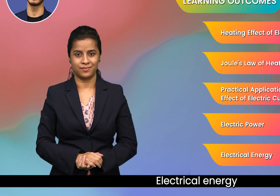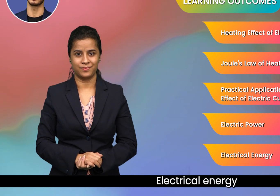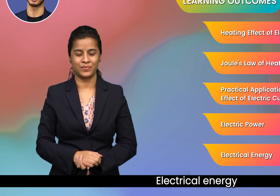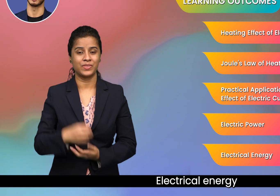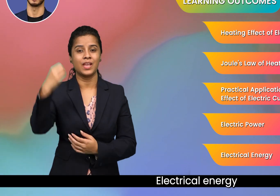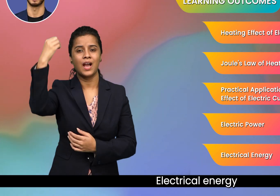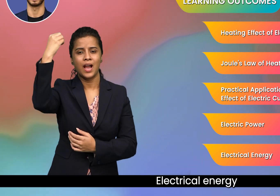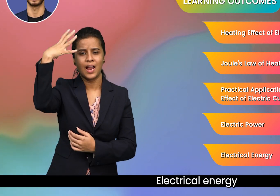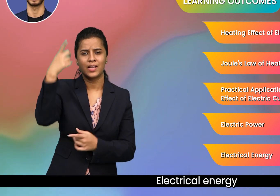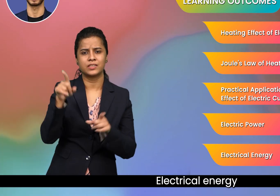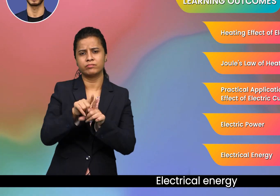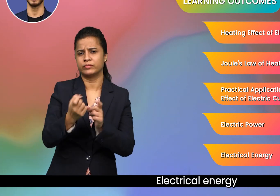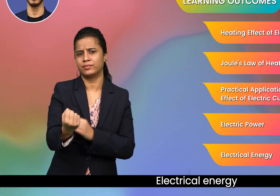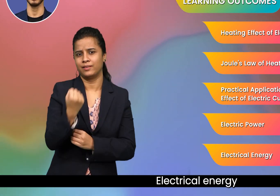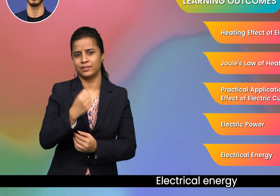electrical energy.